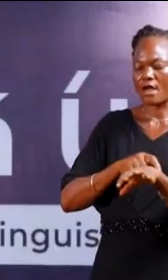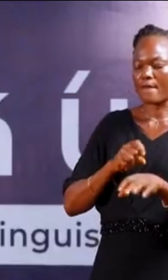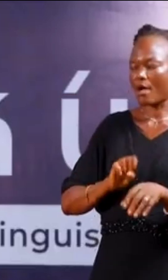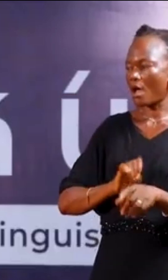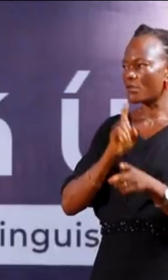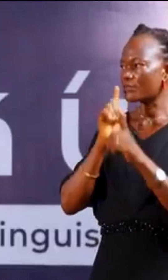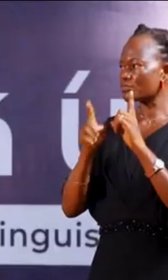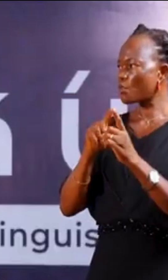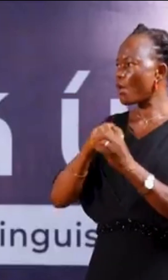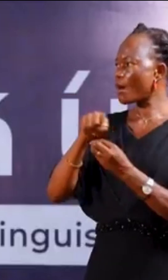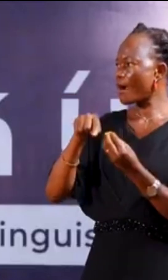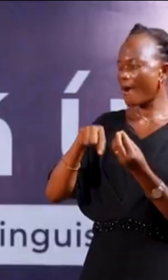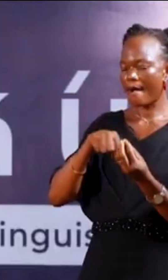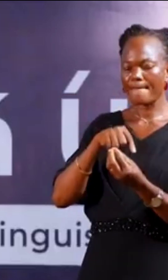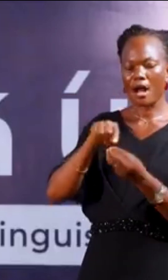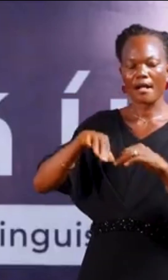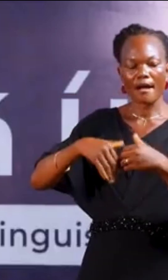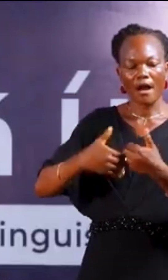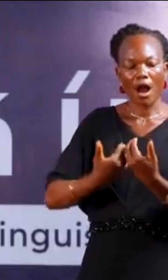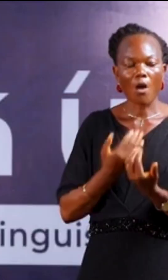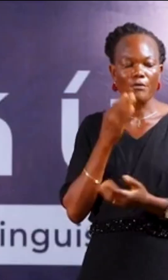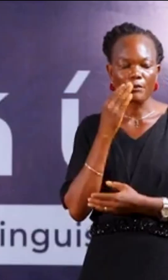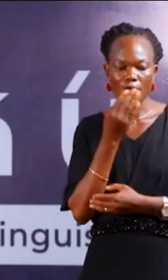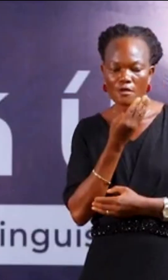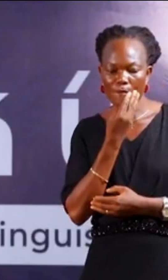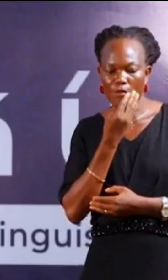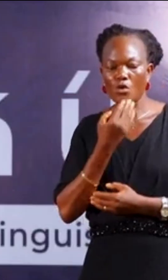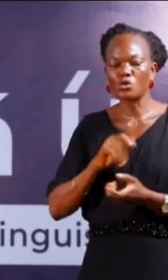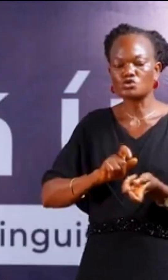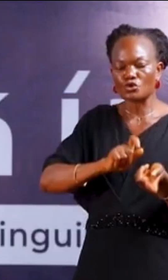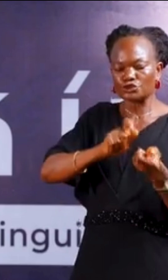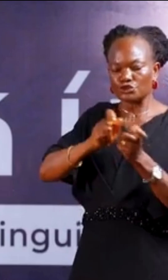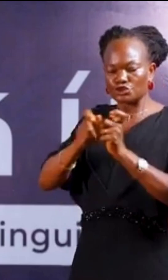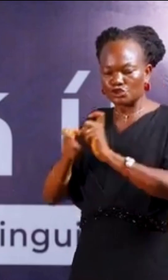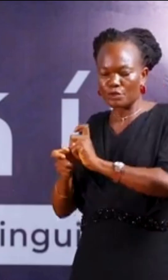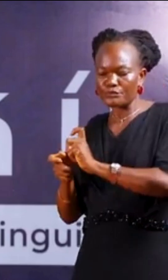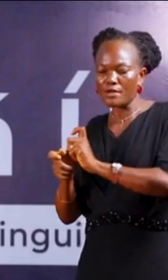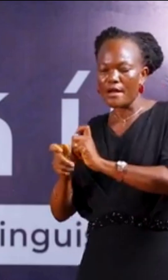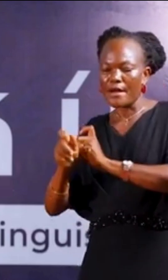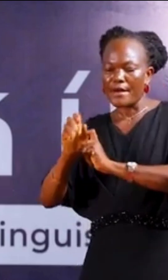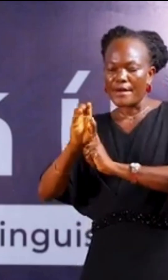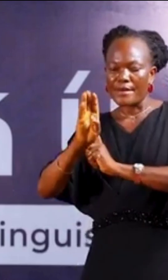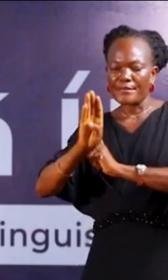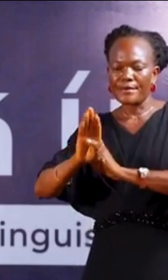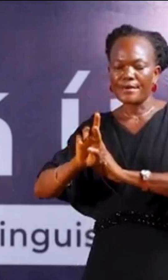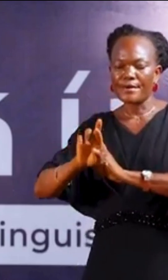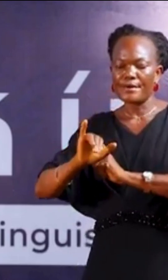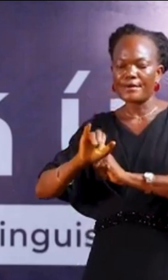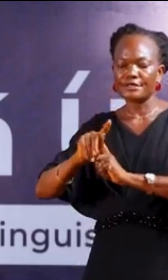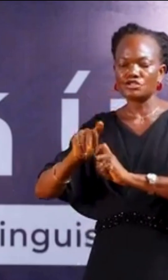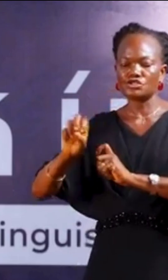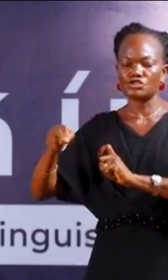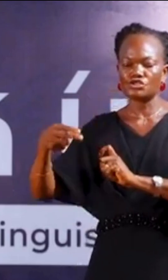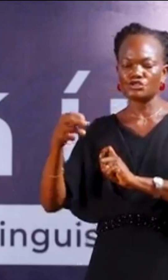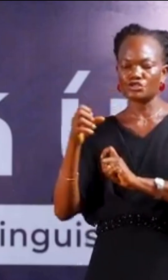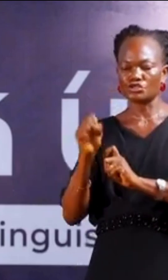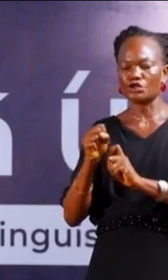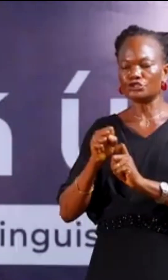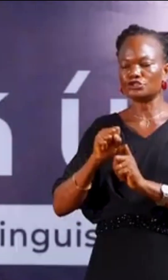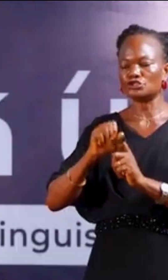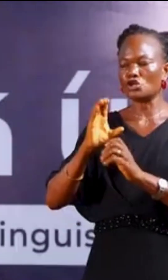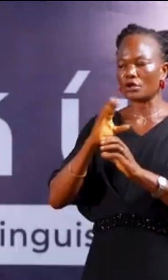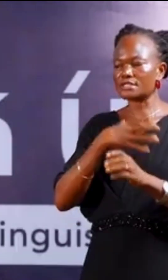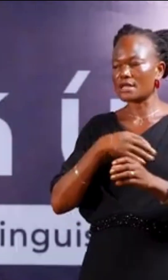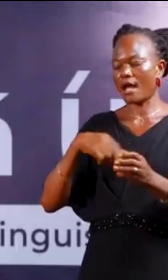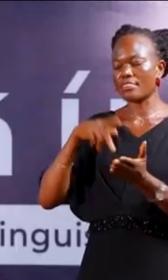talk a little bit about how the Igbo also shaped British colonialism and reshaped